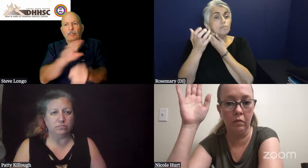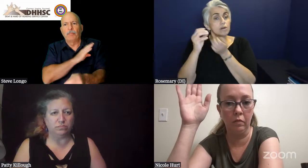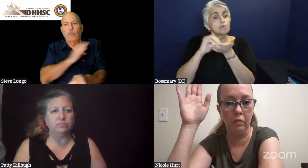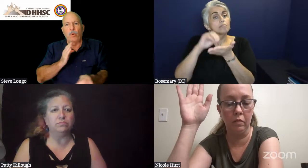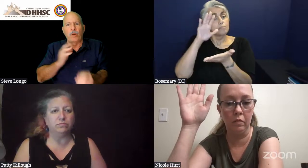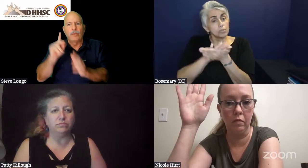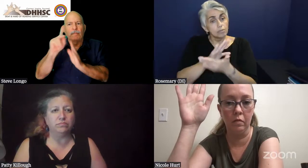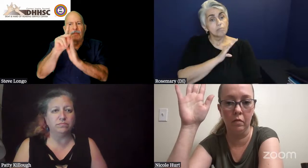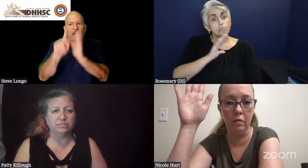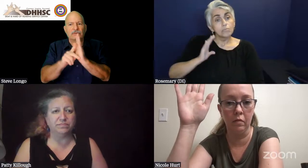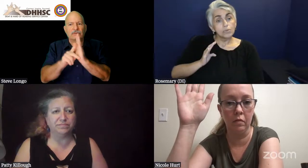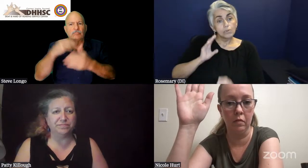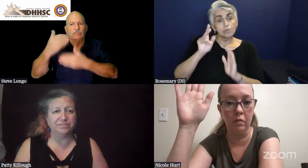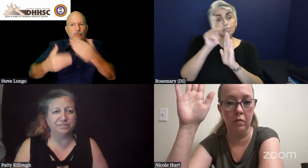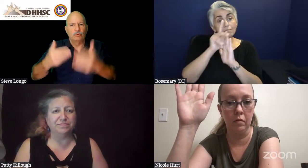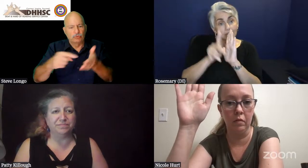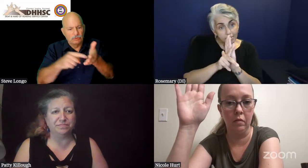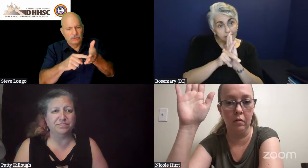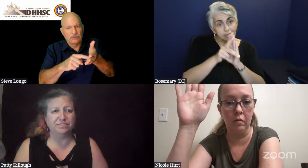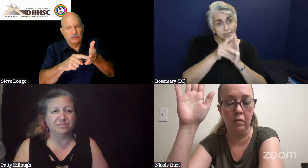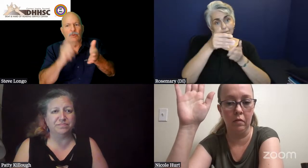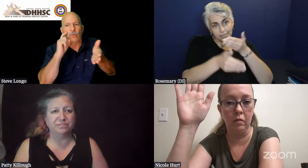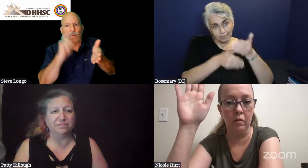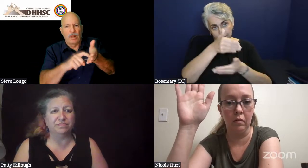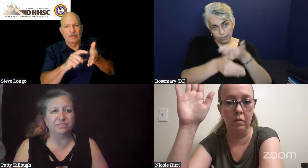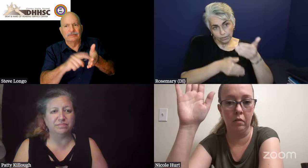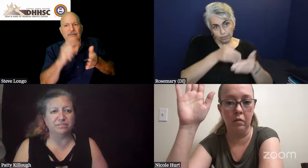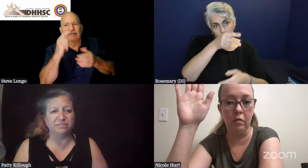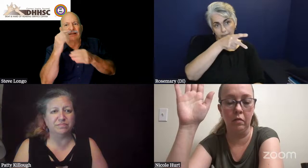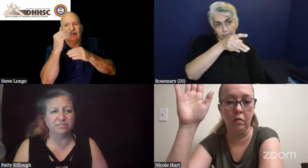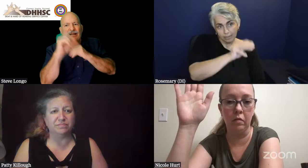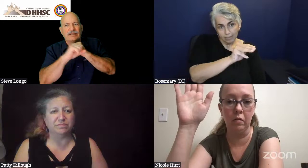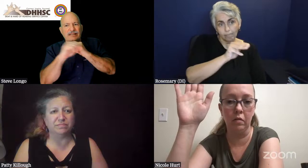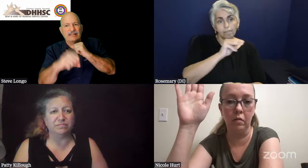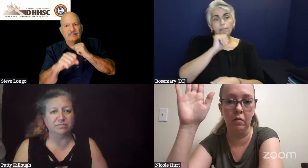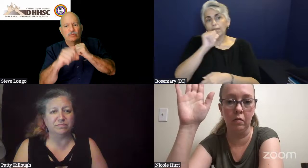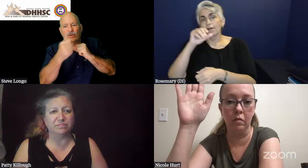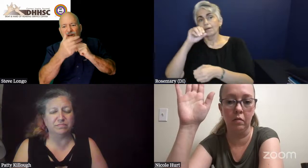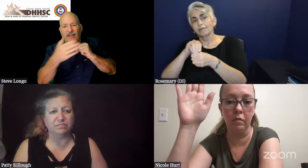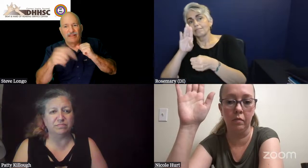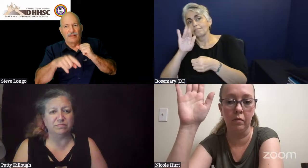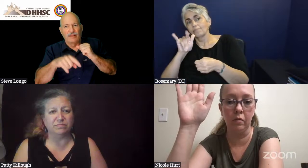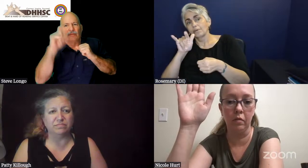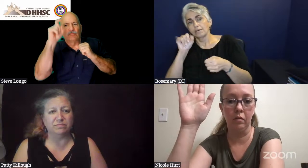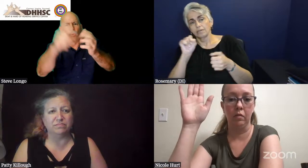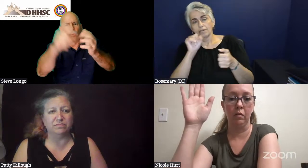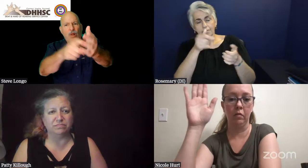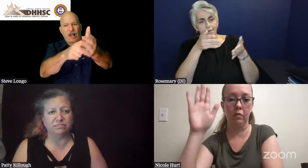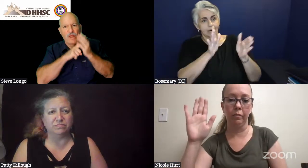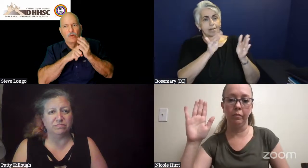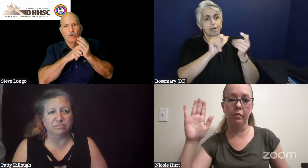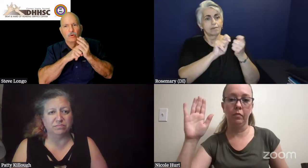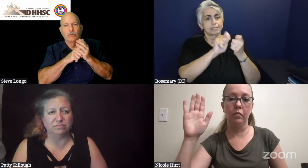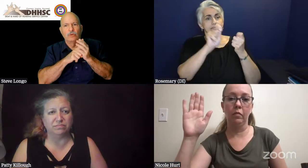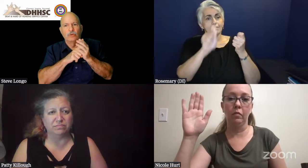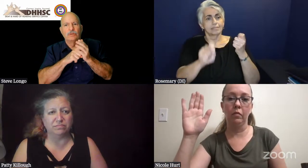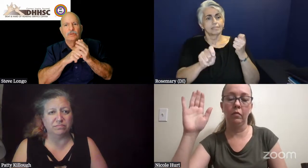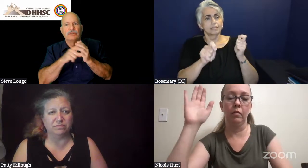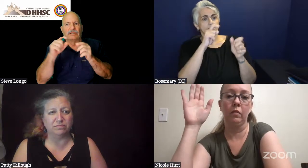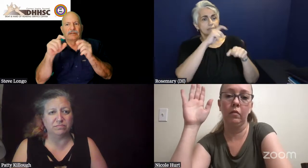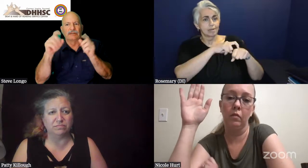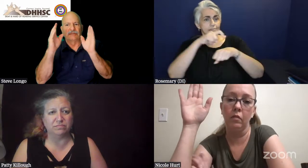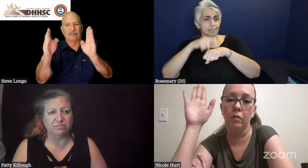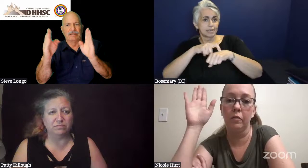again. But we want to put down in the policy and procedures, not in the